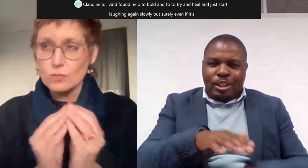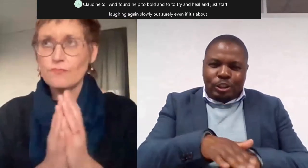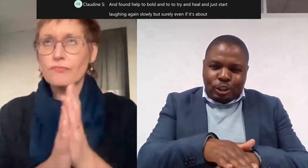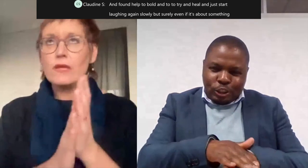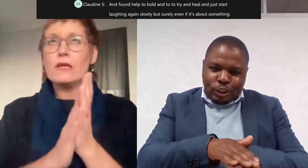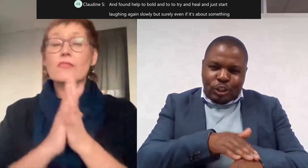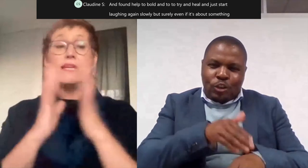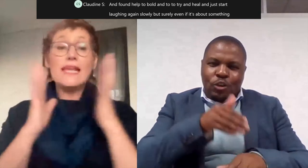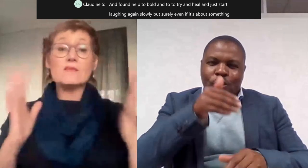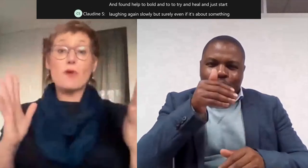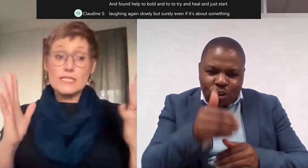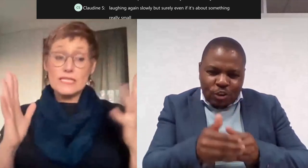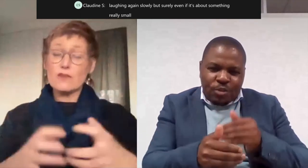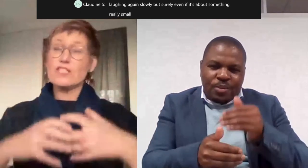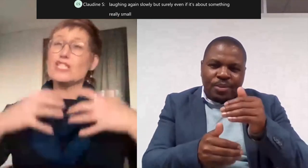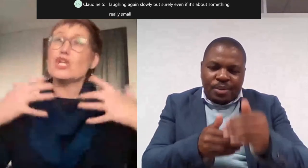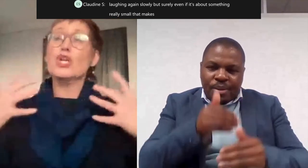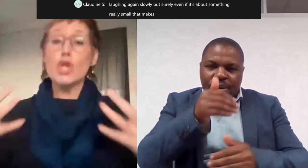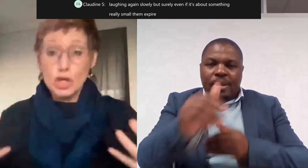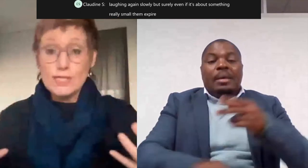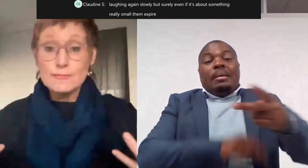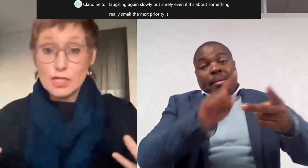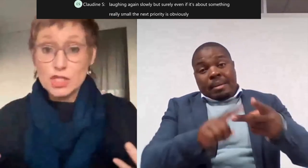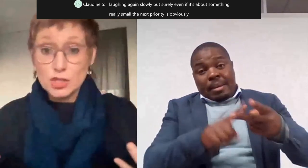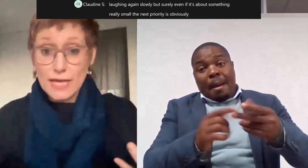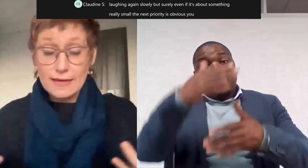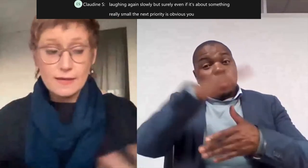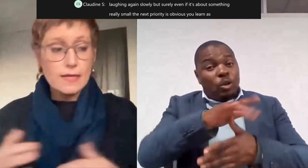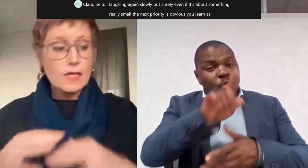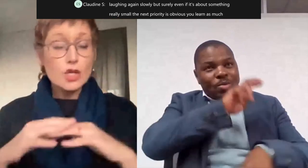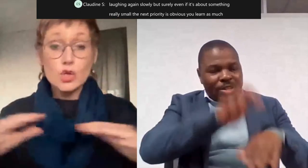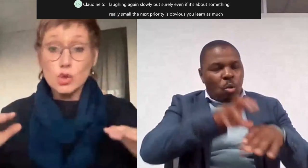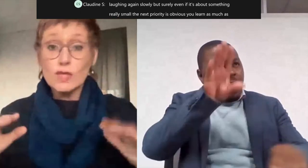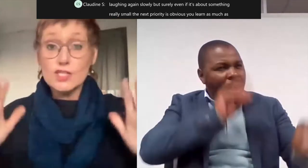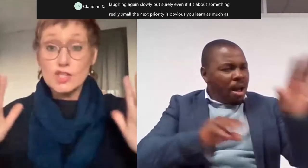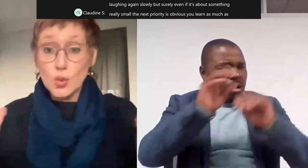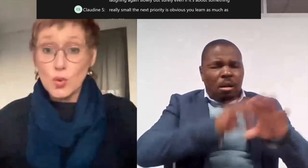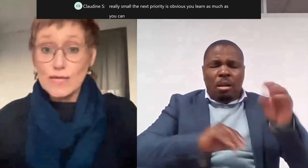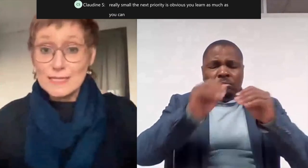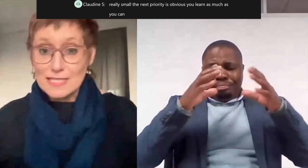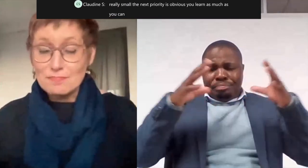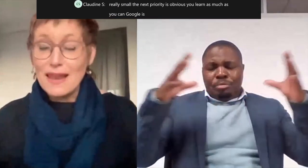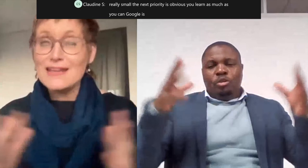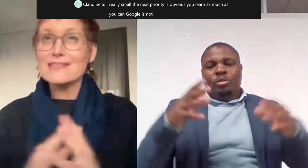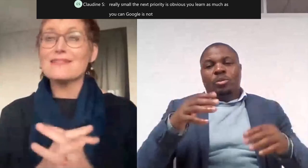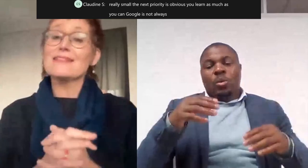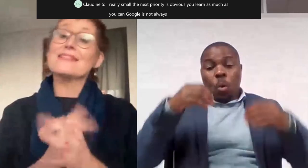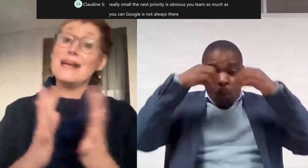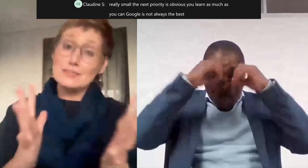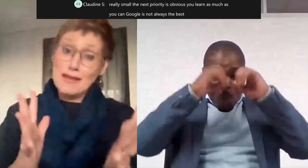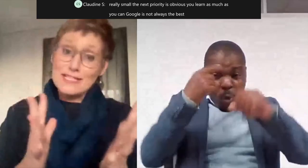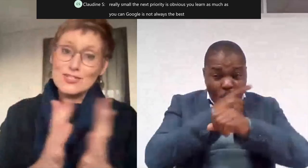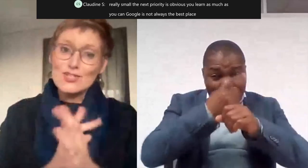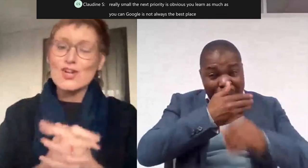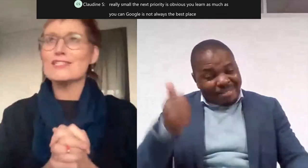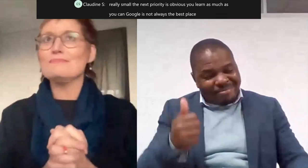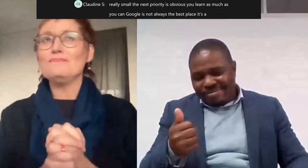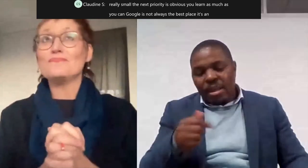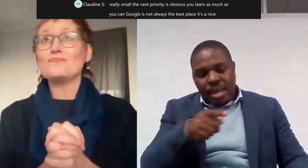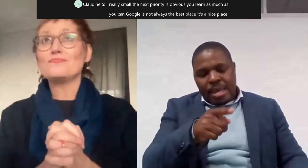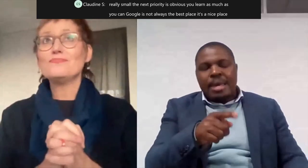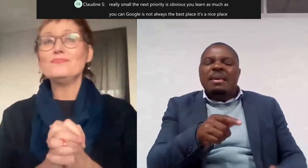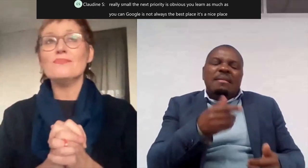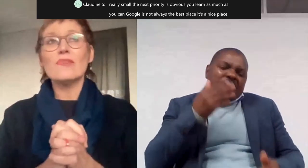really small. The next priority is obviously to learn as much as you can. Google is not always the best place. It's a nice place to